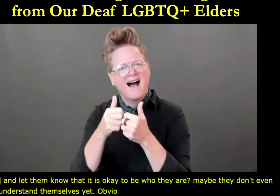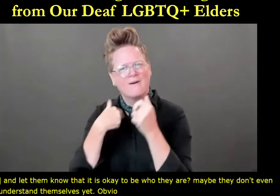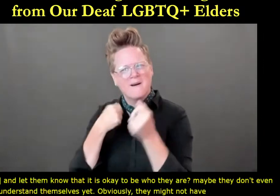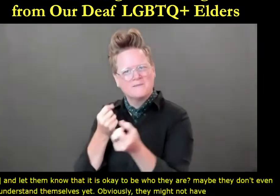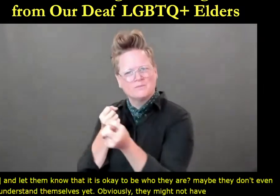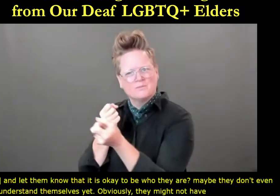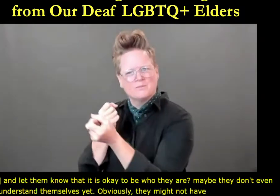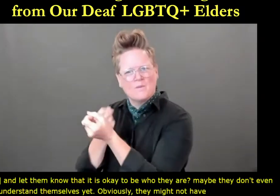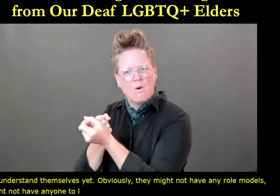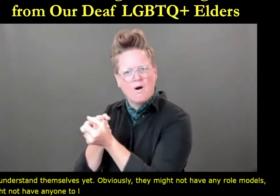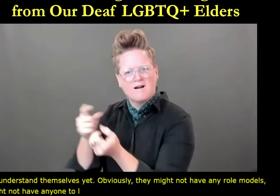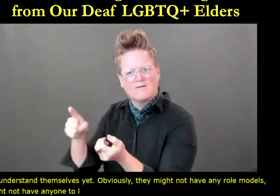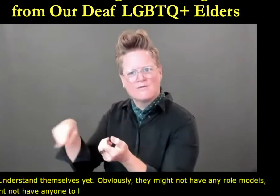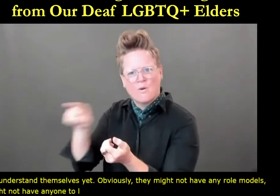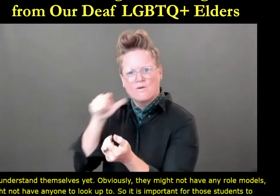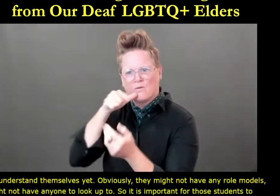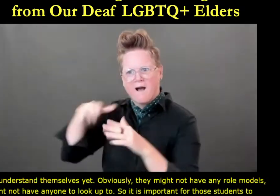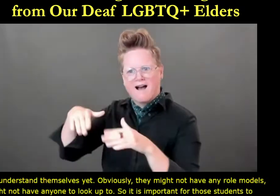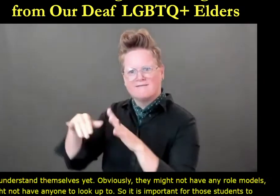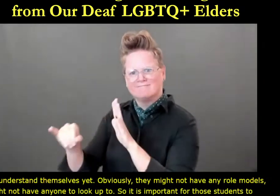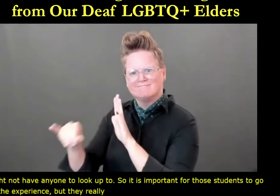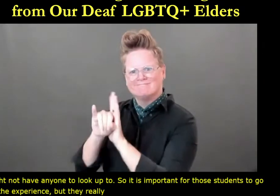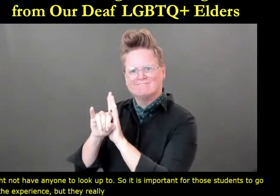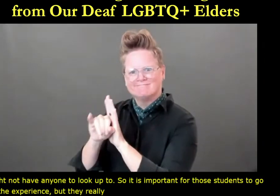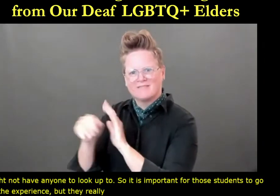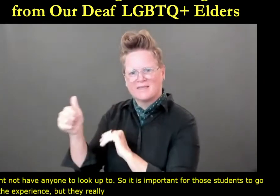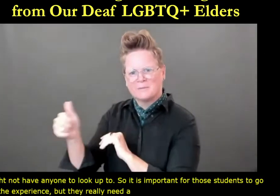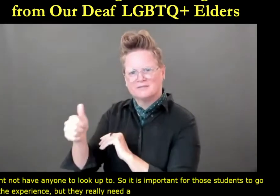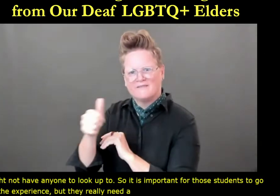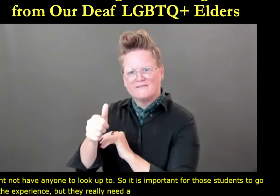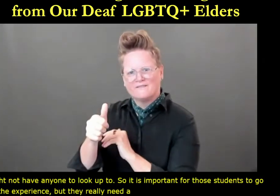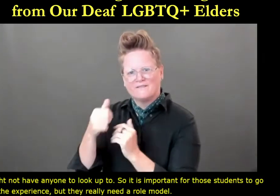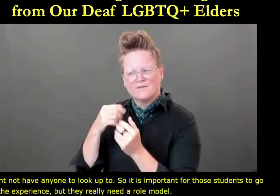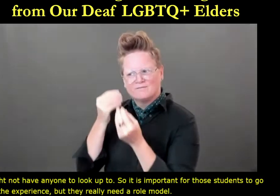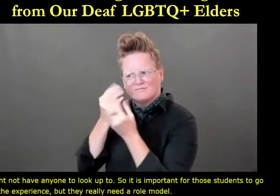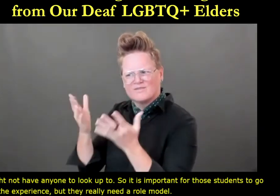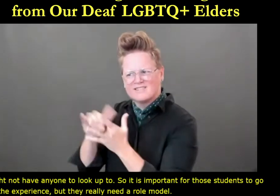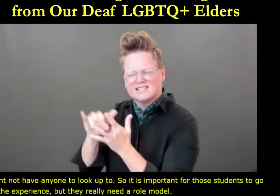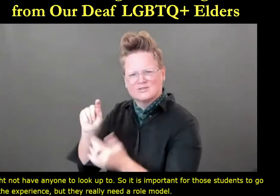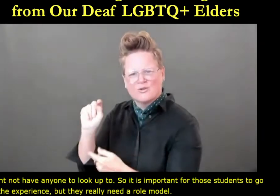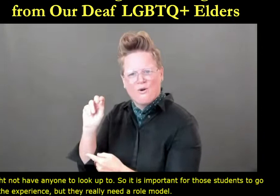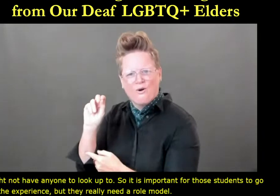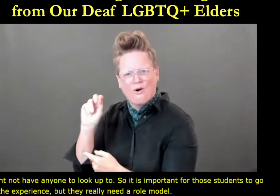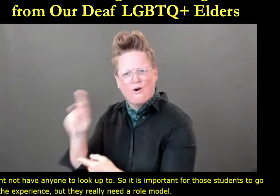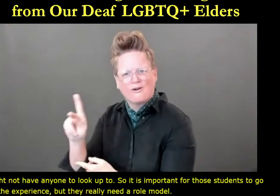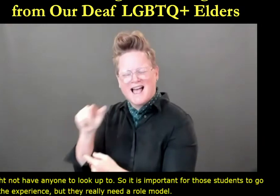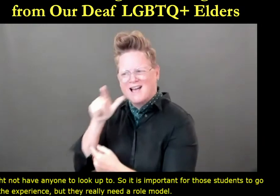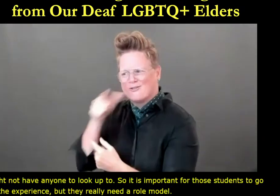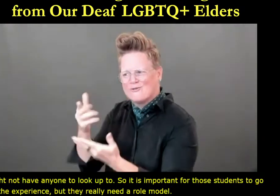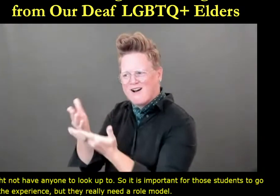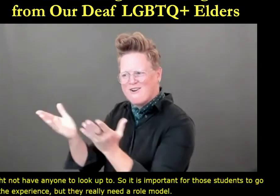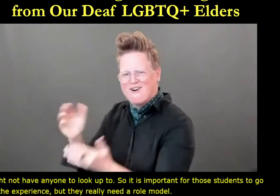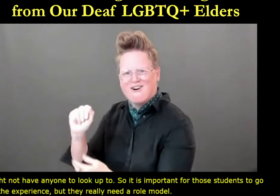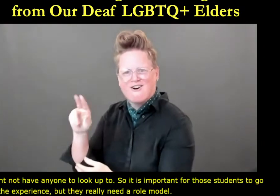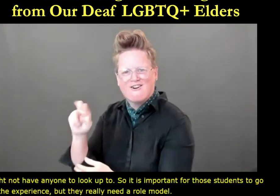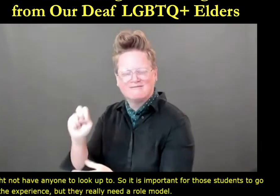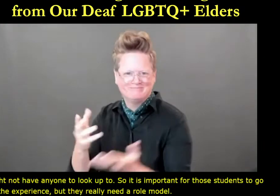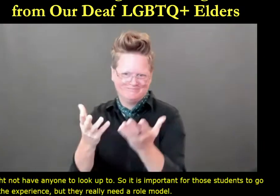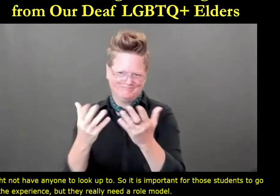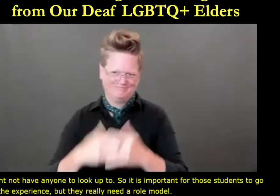so my question is how can i support them who haven't really identified themselves and how can i let them